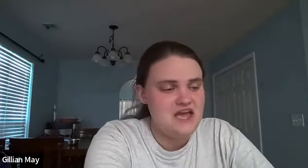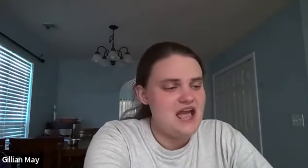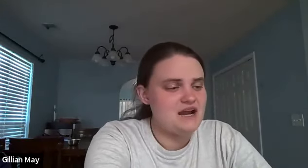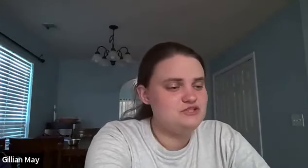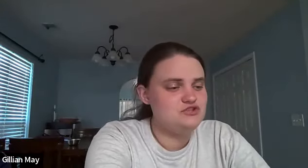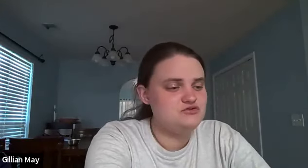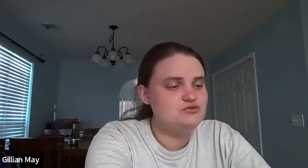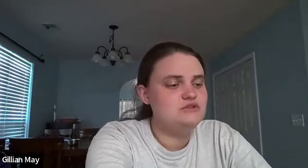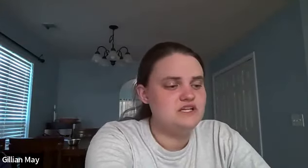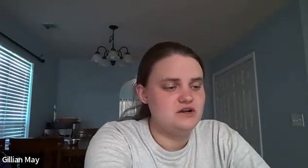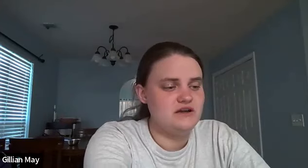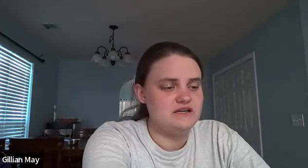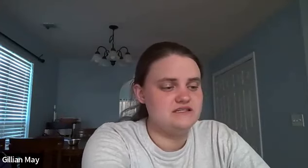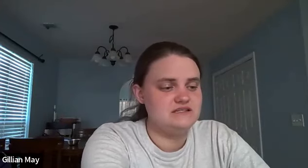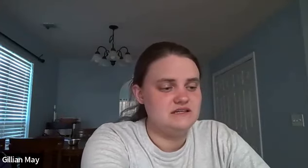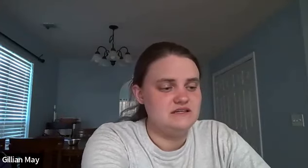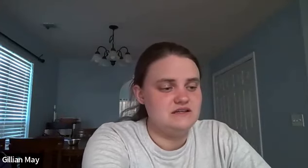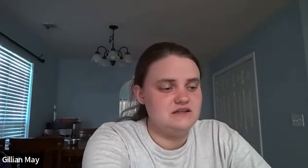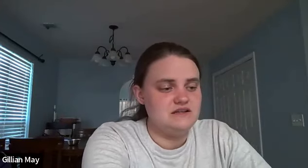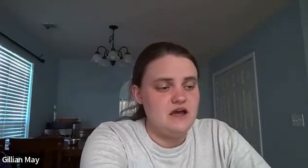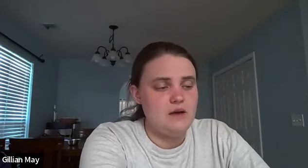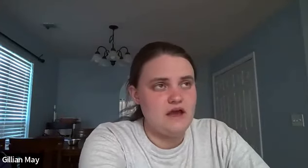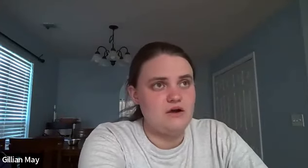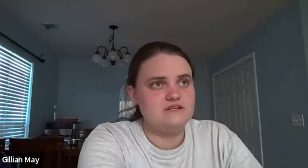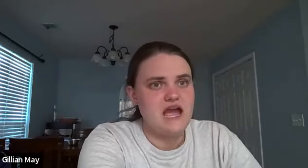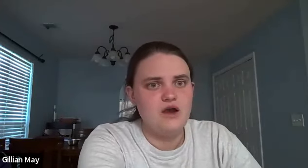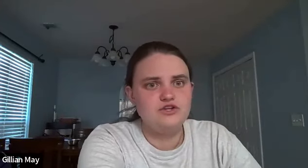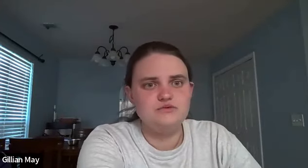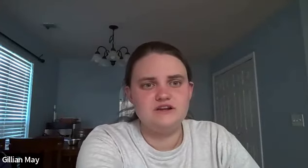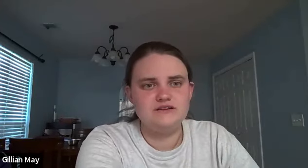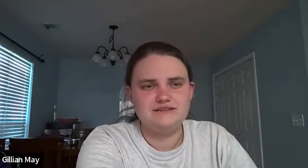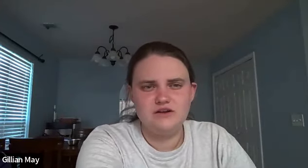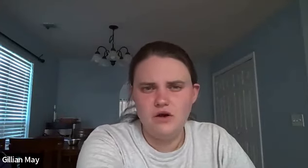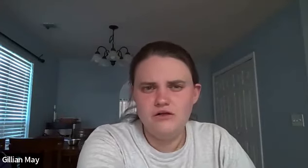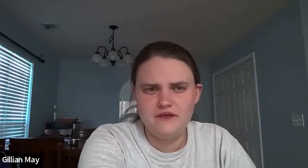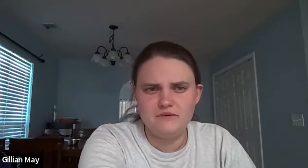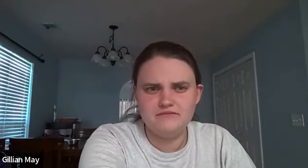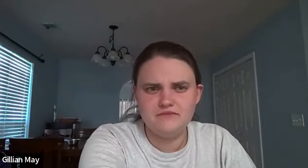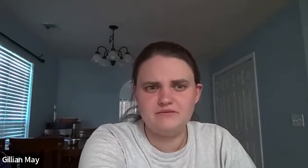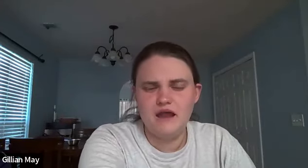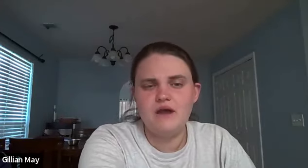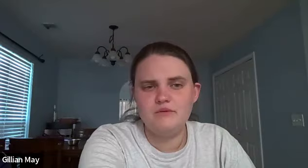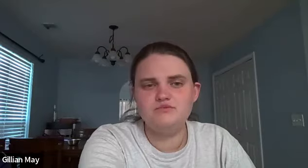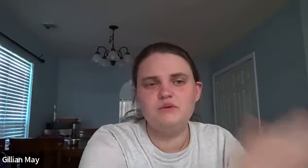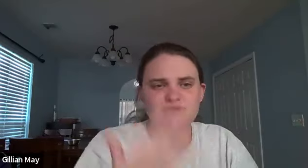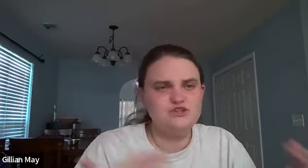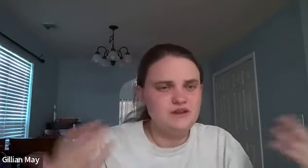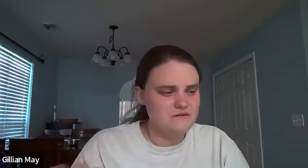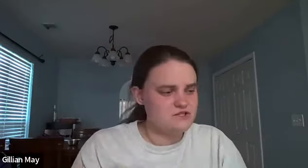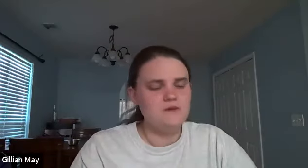And I was truly curious about how you would call them. Like, what would you give them a job